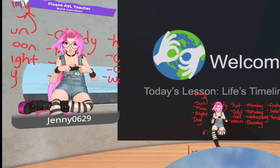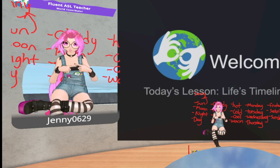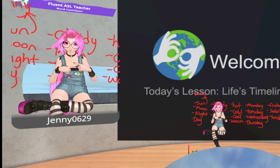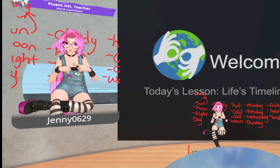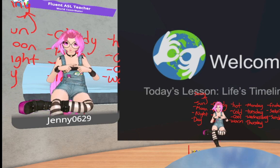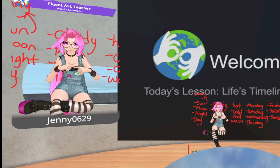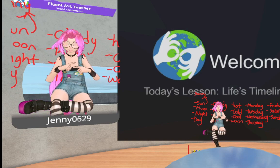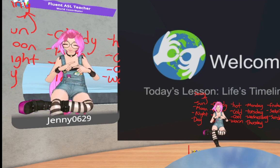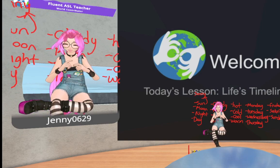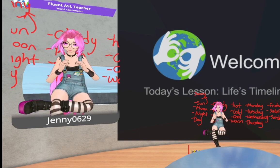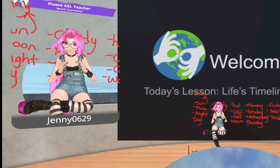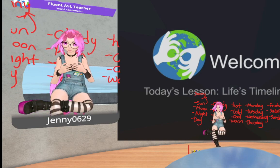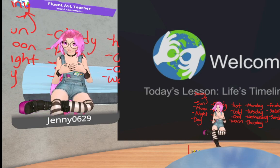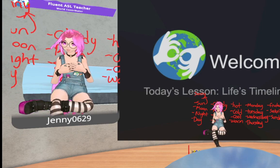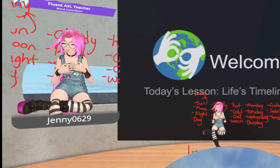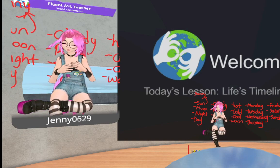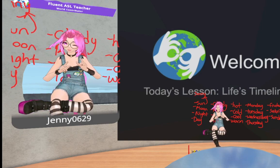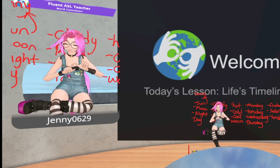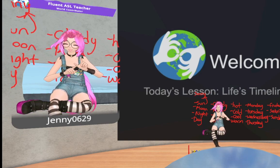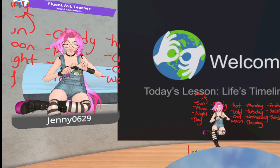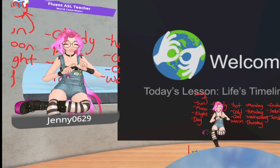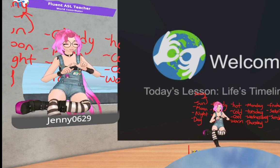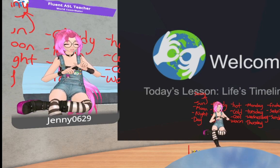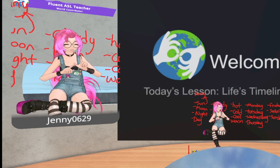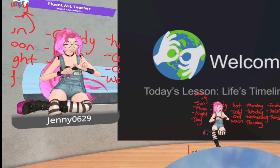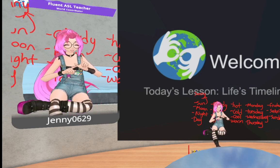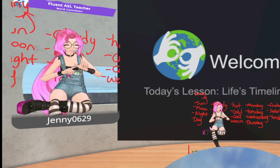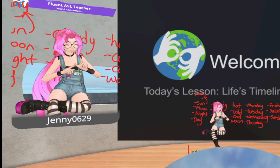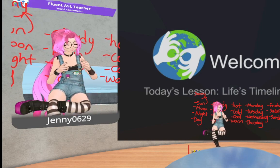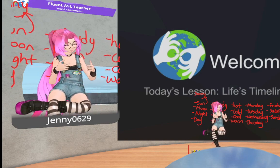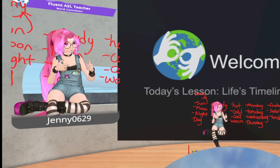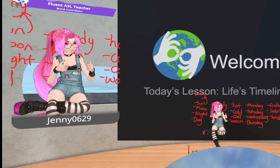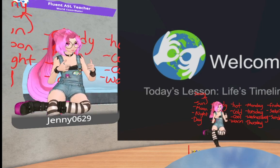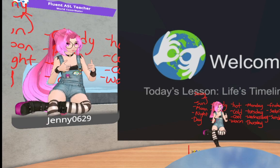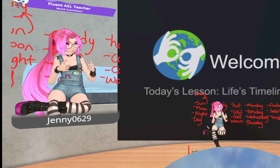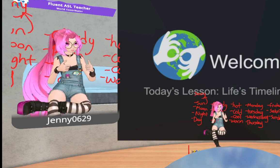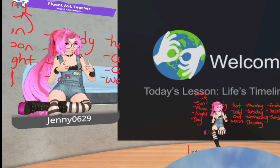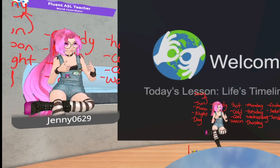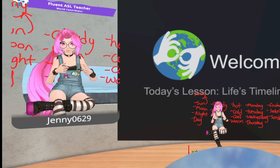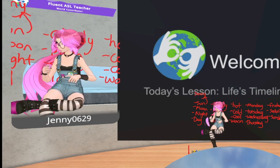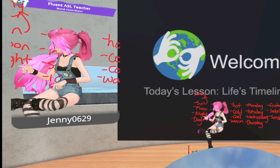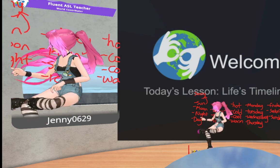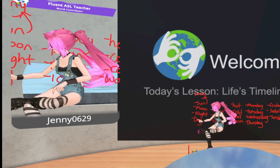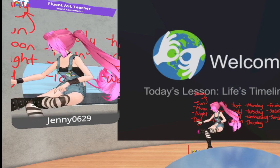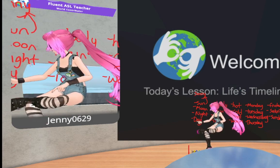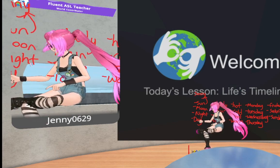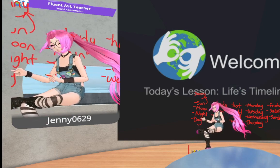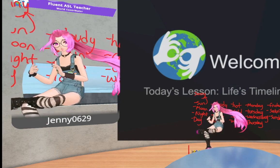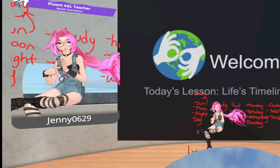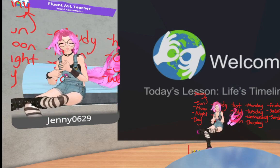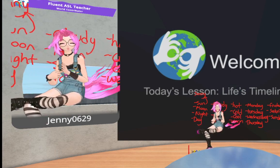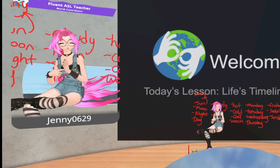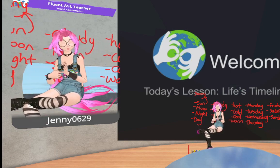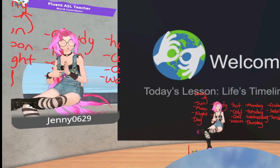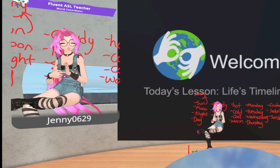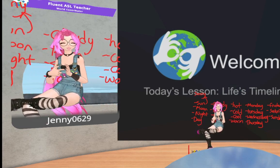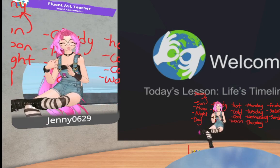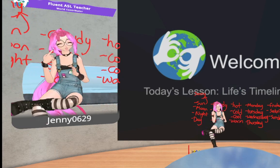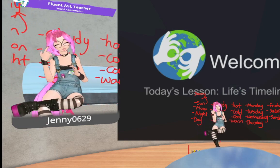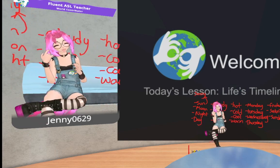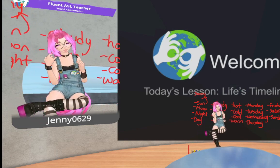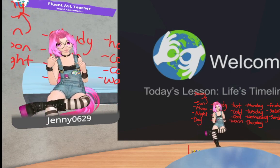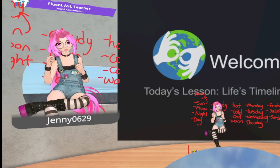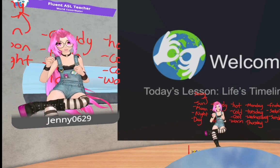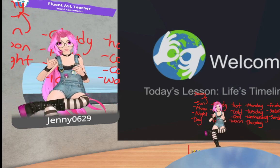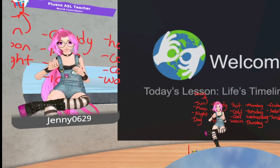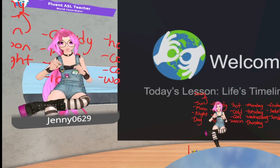initialized sign class when we talked about signs that use letters? Awesome. Okay, so this is an example of one that